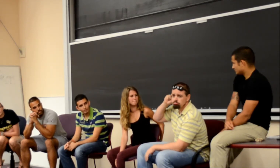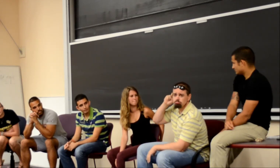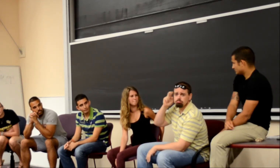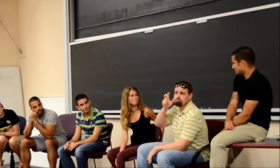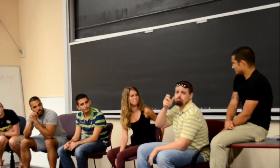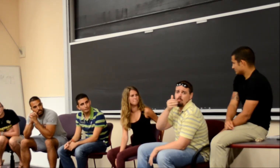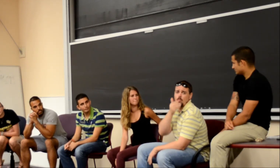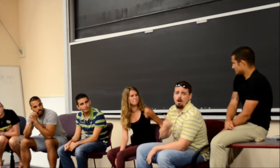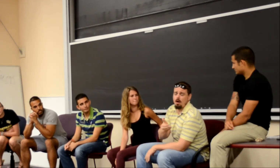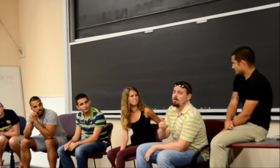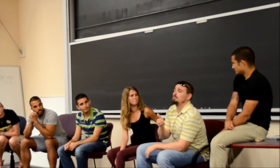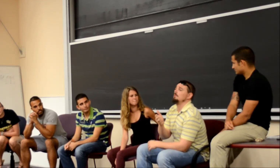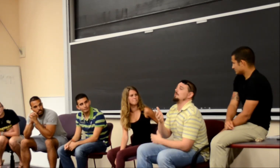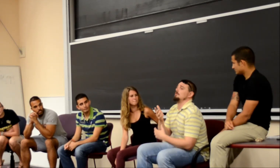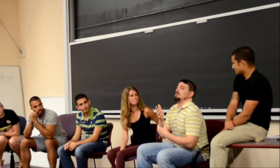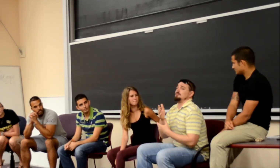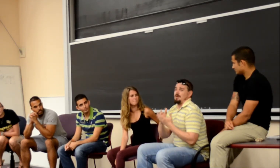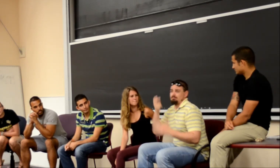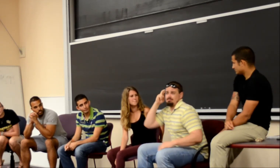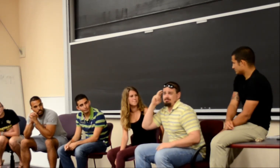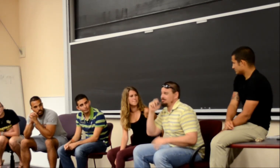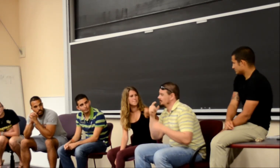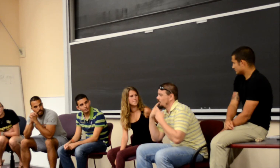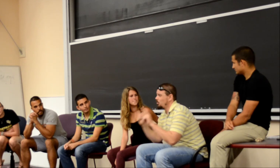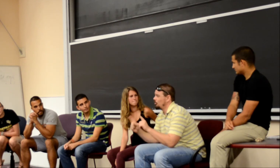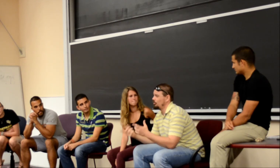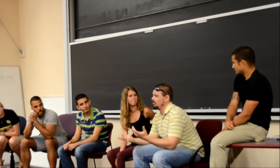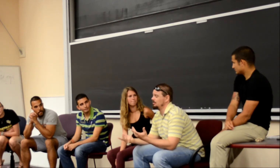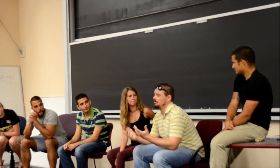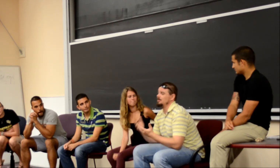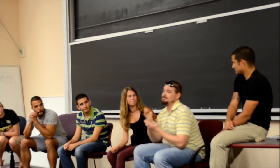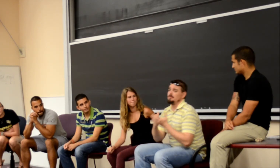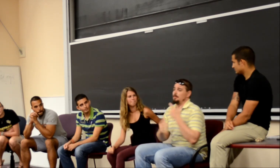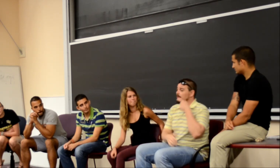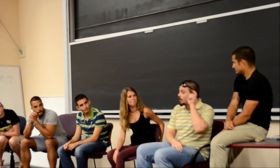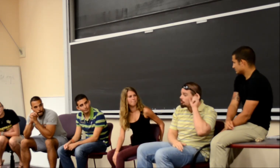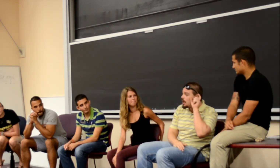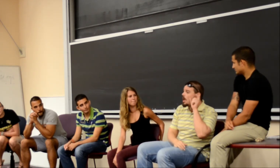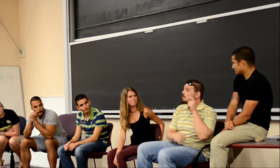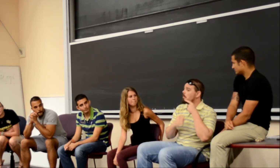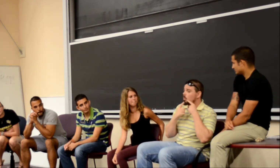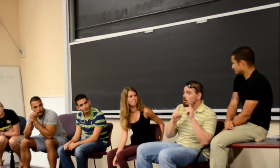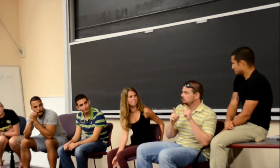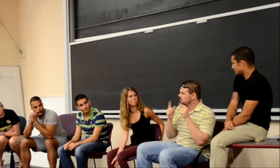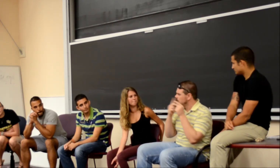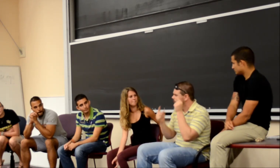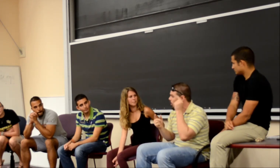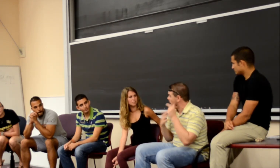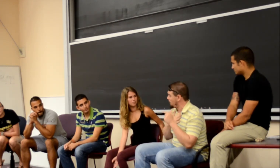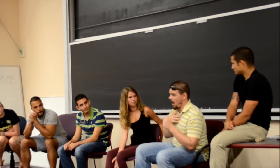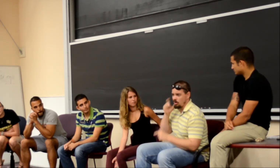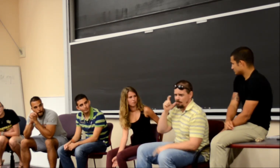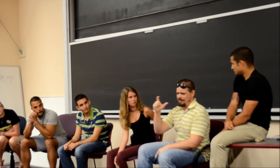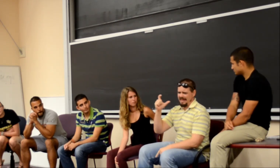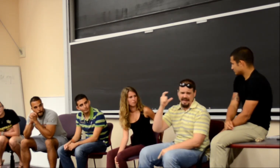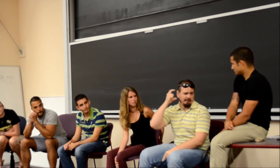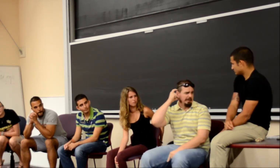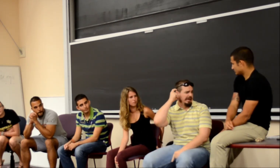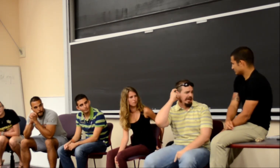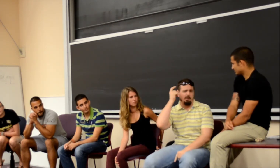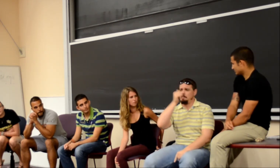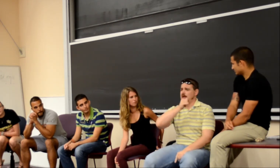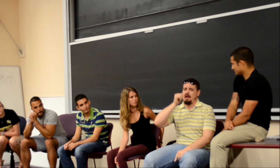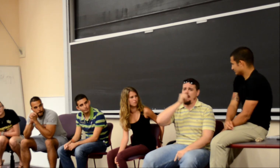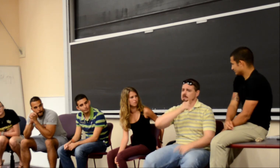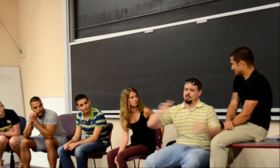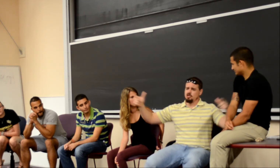Some deaf people have cochlear implants, they speak well, they hear well. Some deaf people, the cochlears don't help. Or my